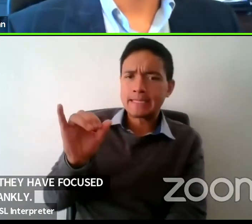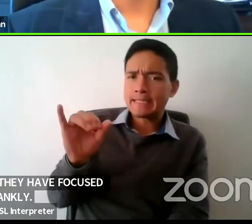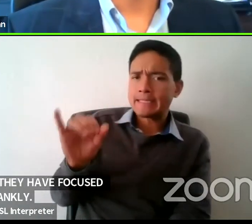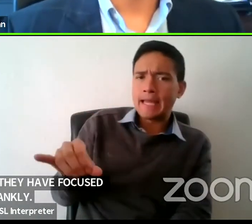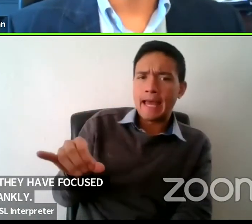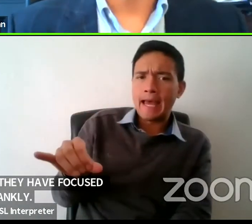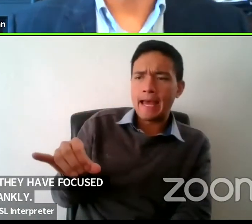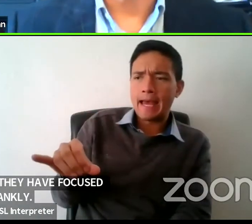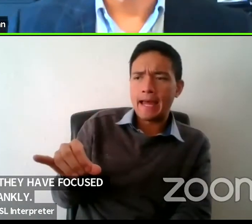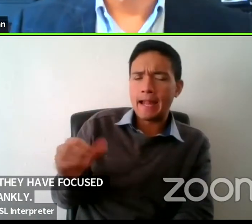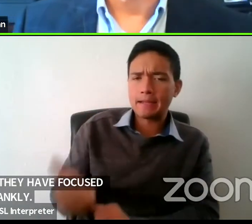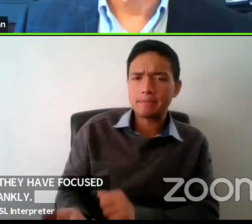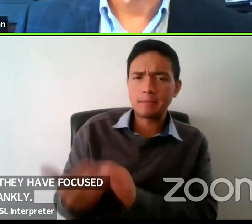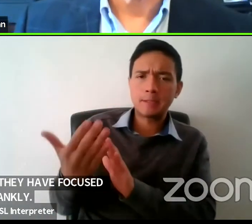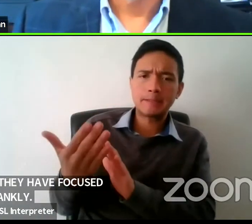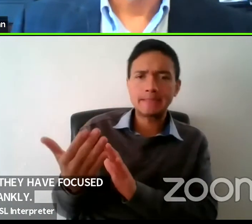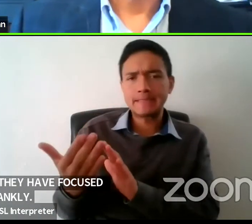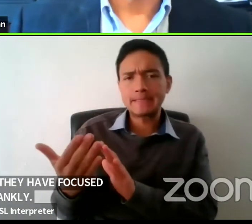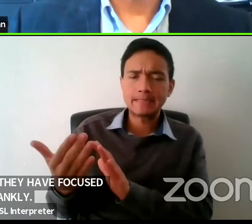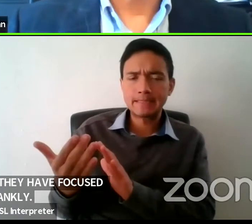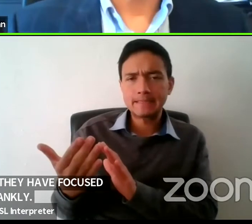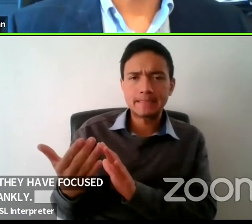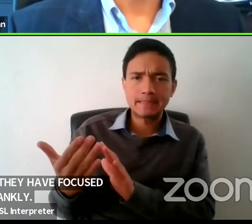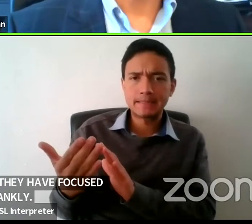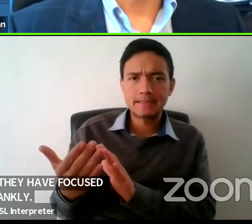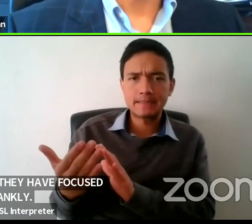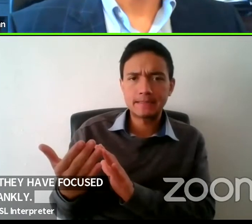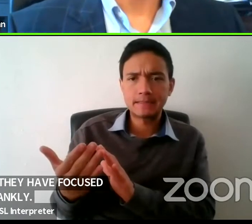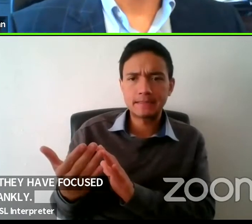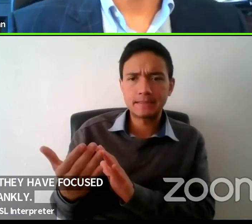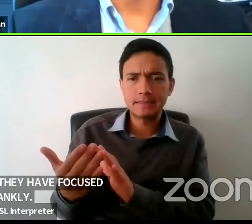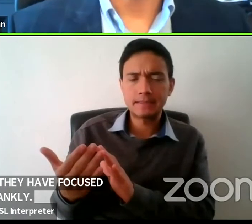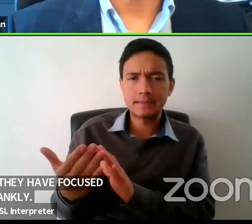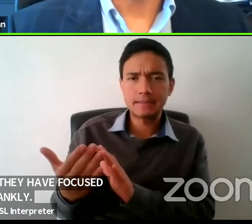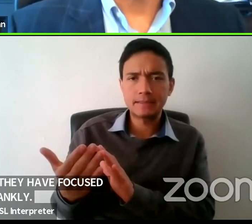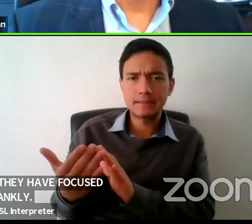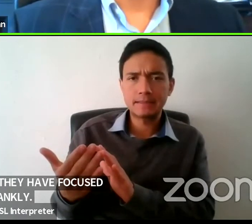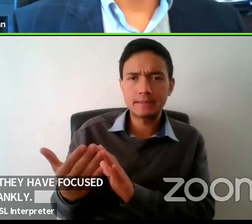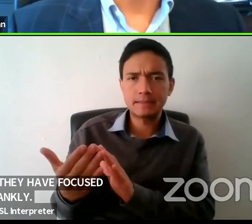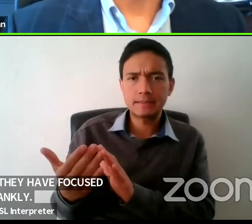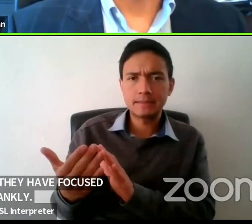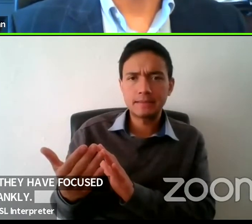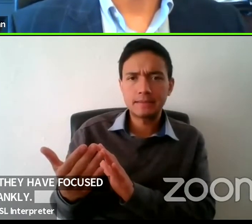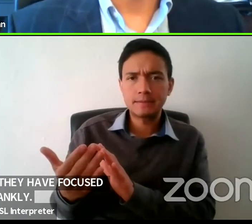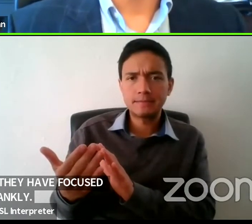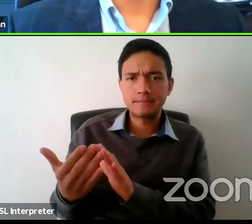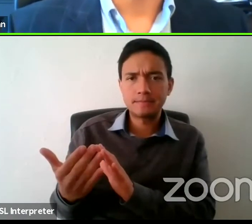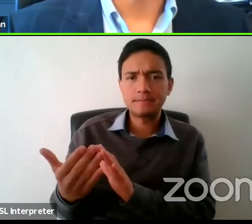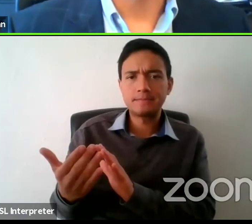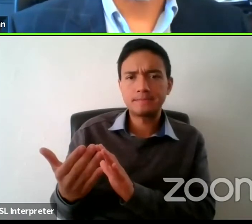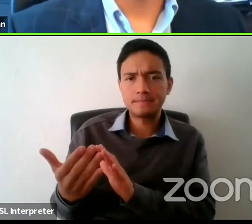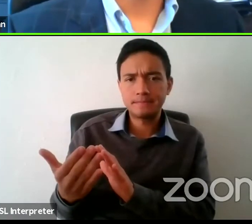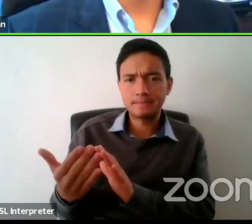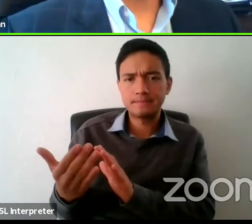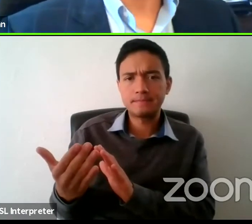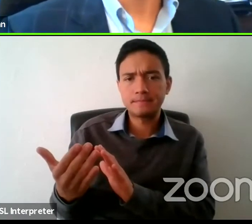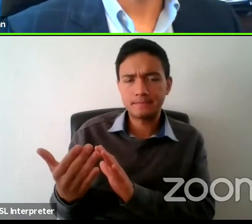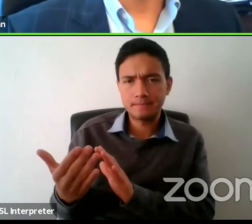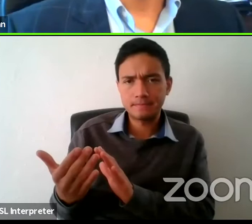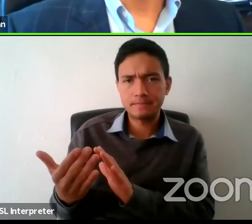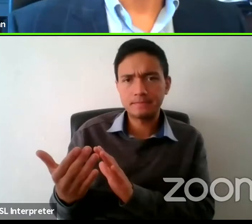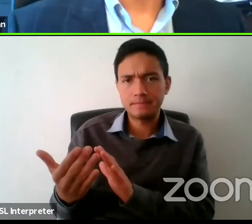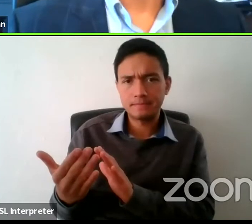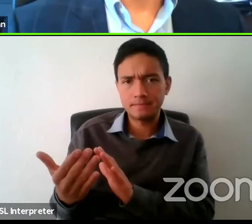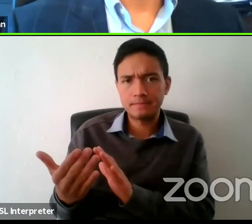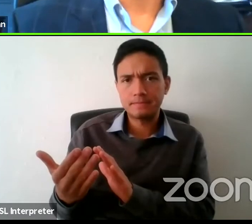of had the perception that the technology that is being developed as an assistive device